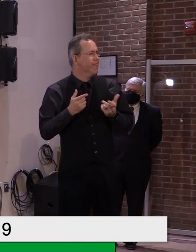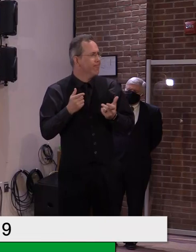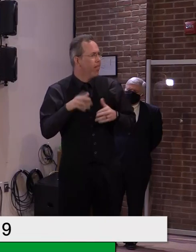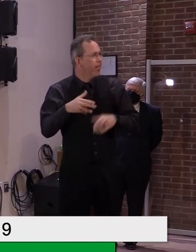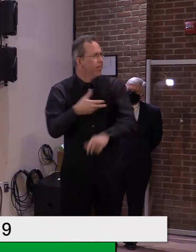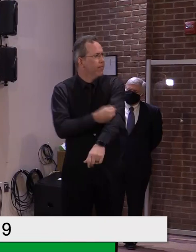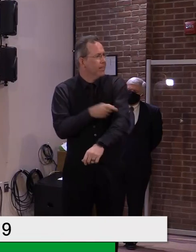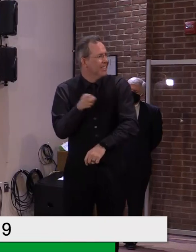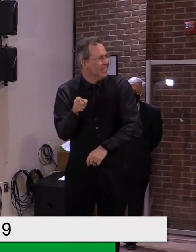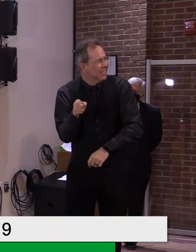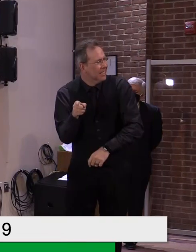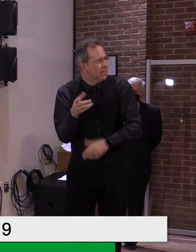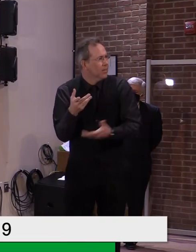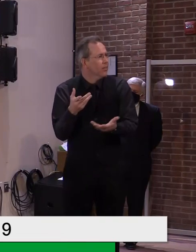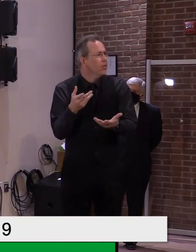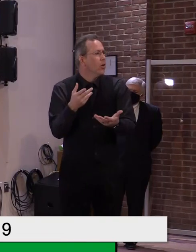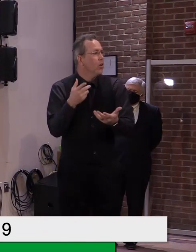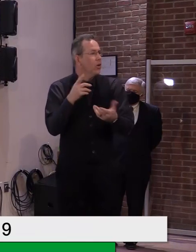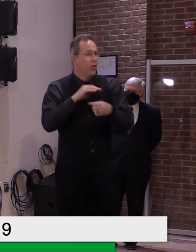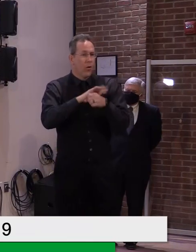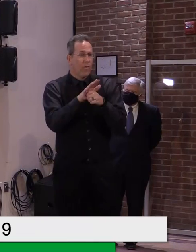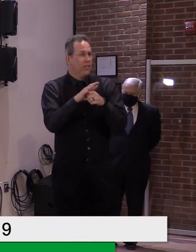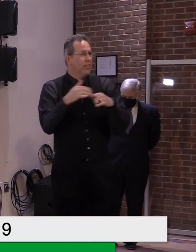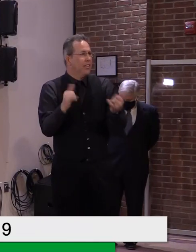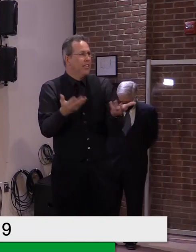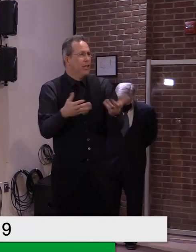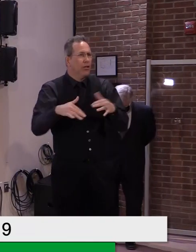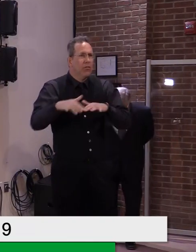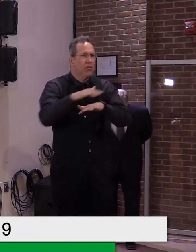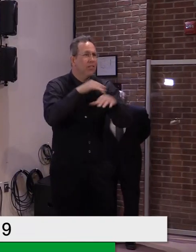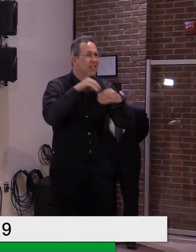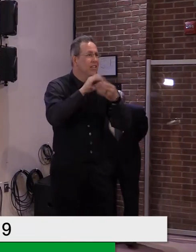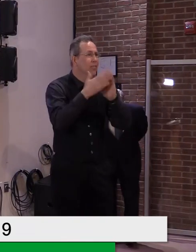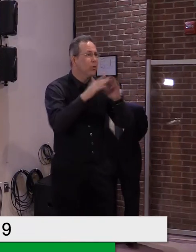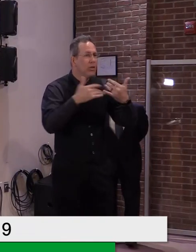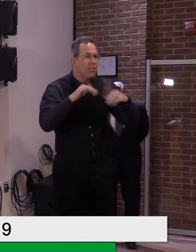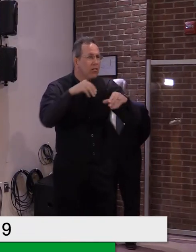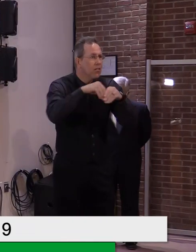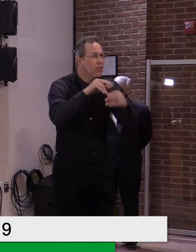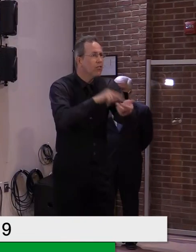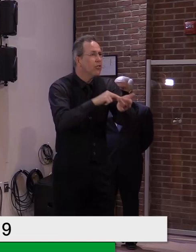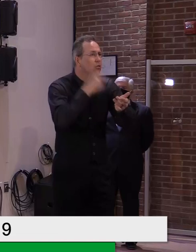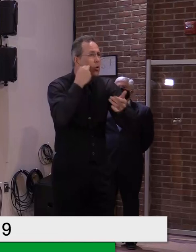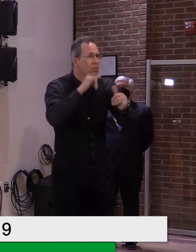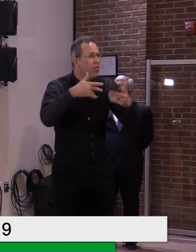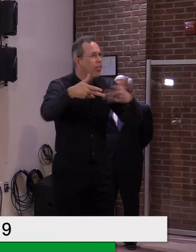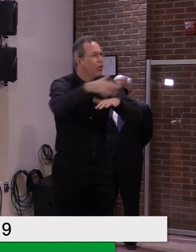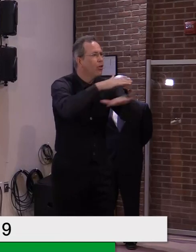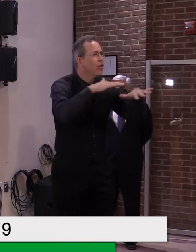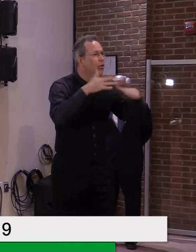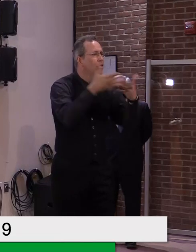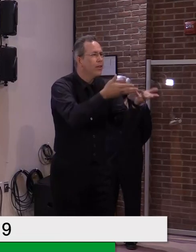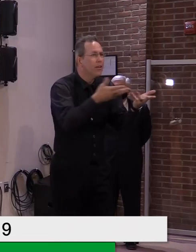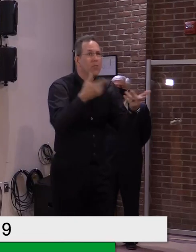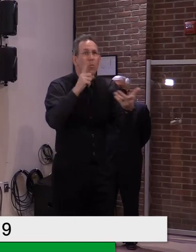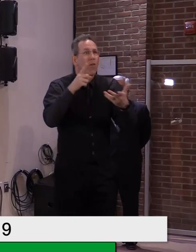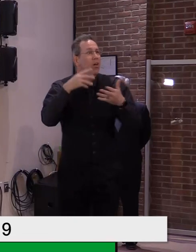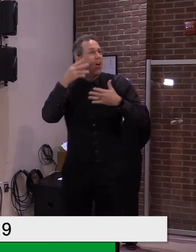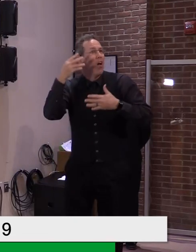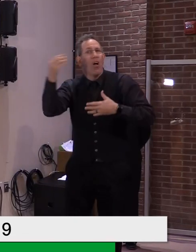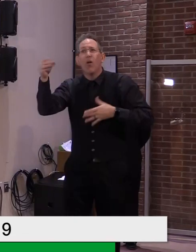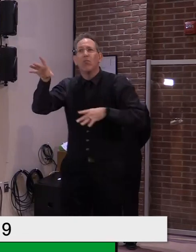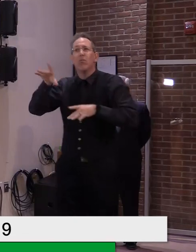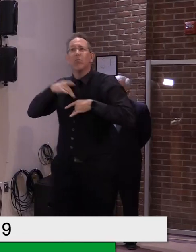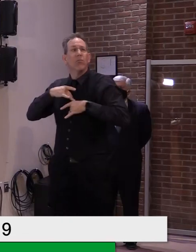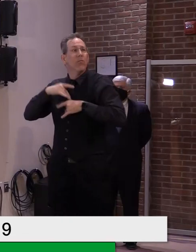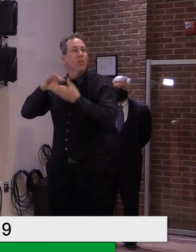who will again reflect what their community looks like by coming to work at a time when they have no symptoms, but